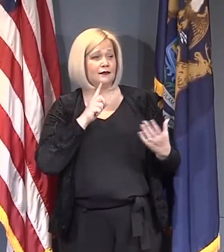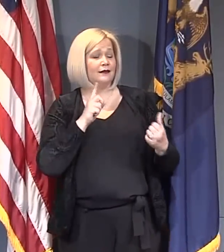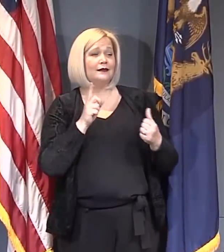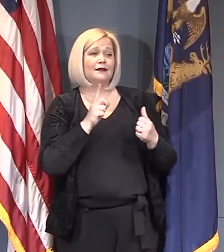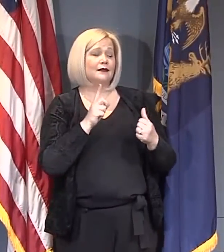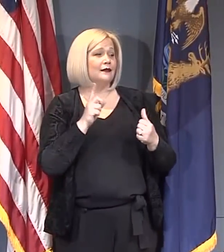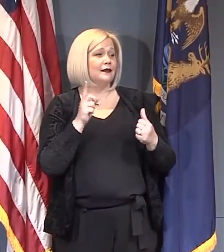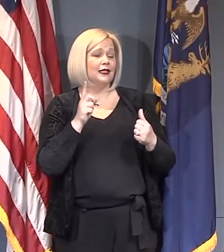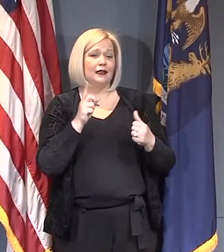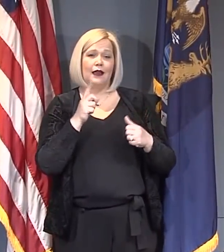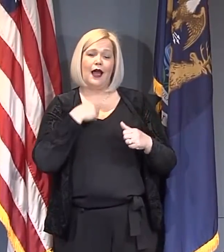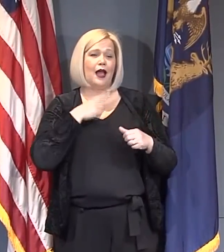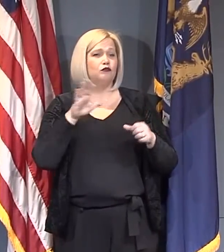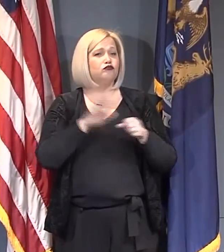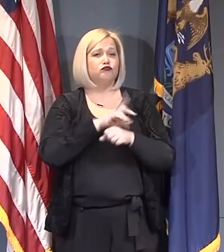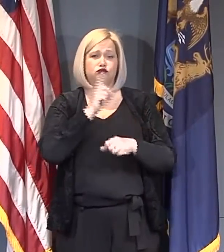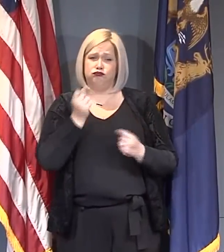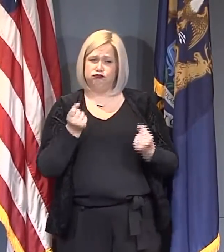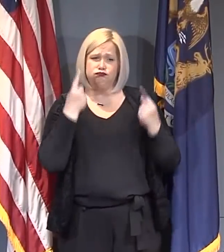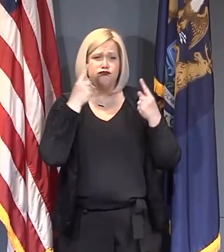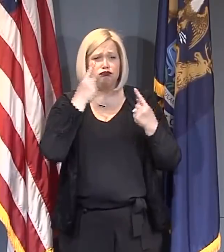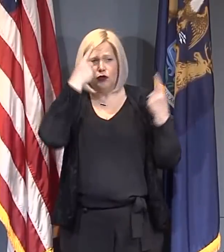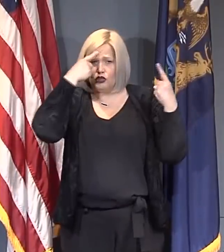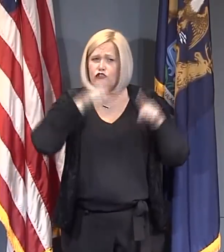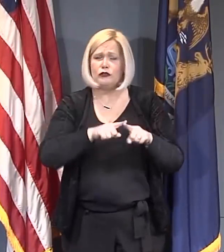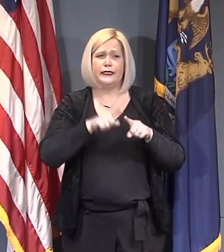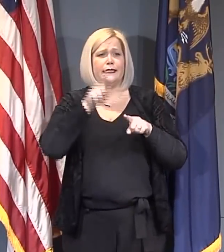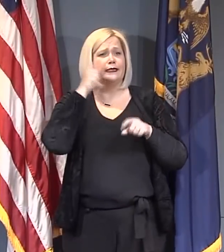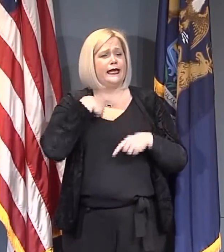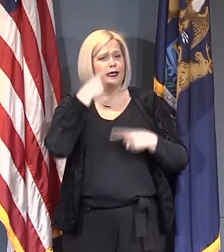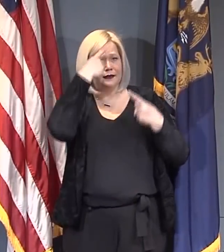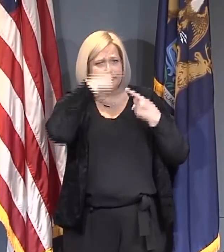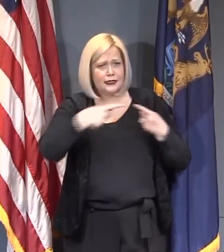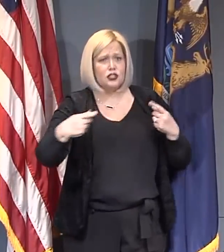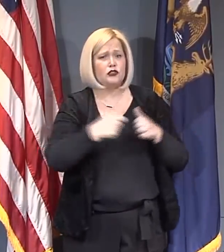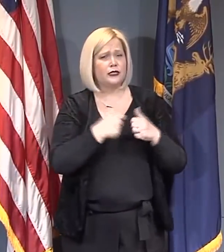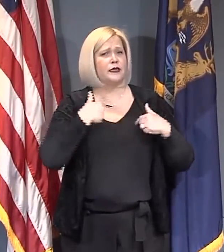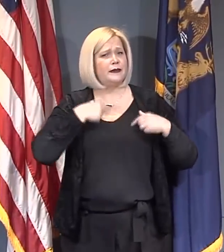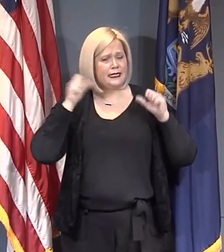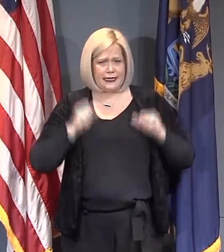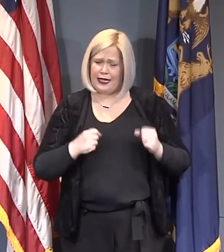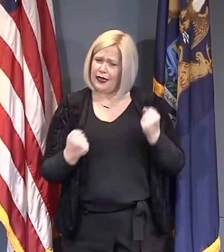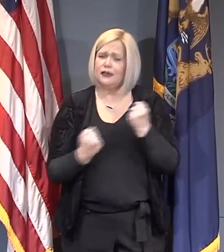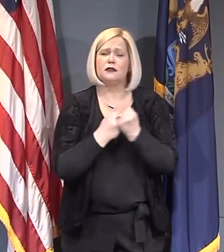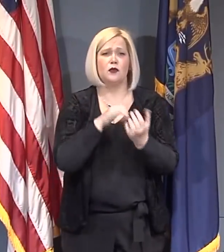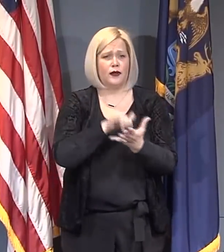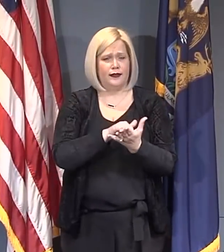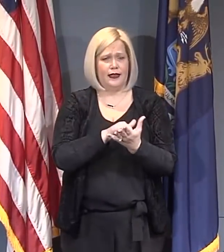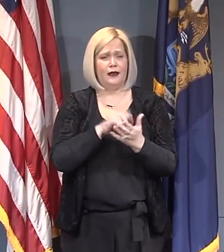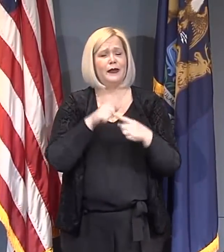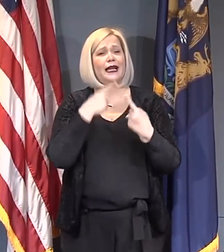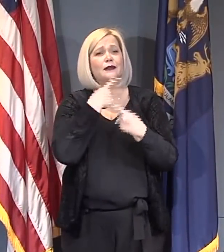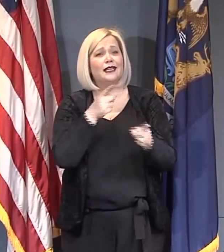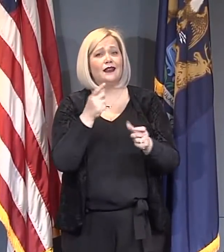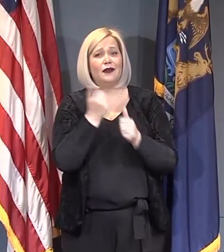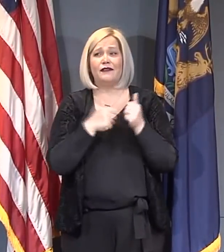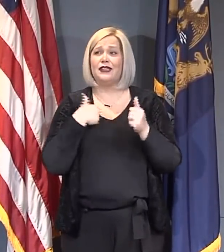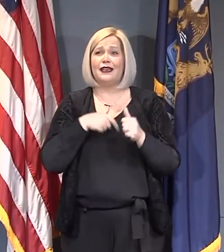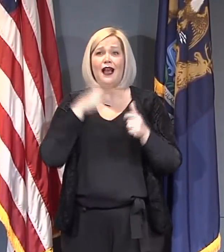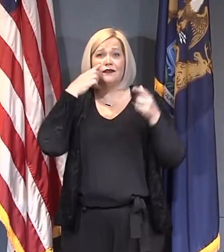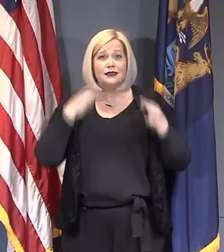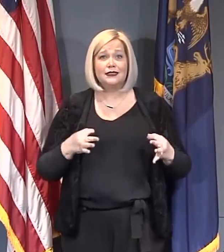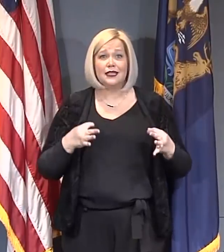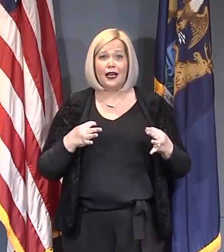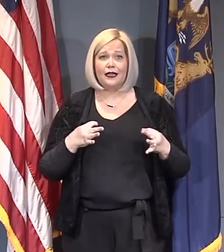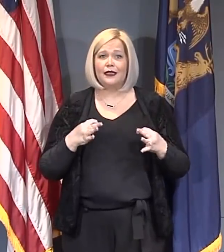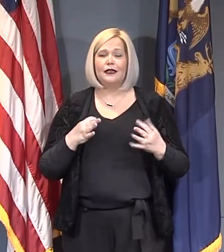to dissent and to voice their disagreement with decisions I've made. I'll tell you this. Every decision I've made has been